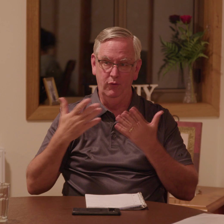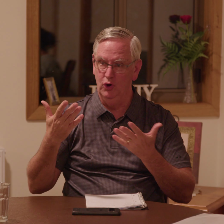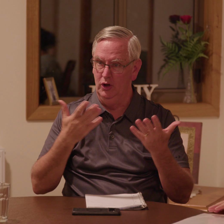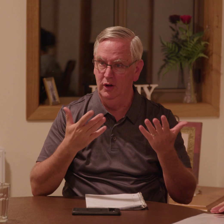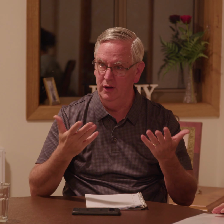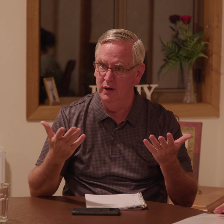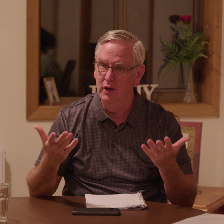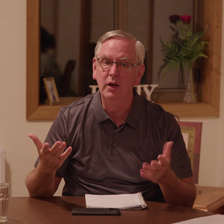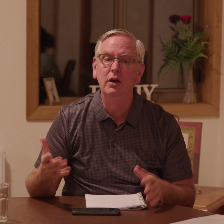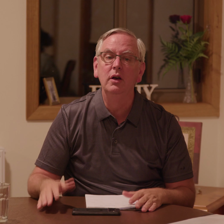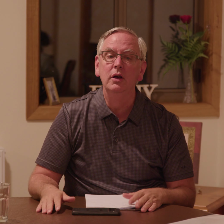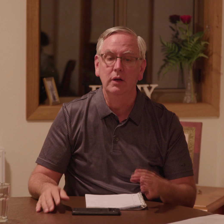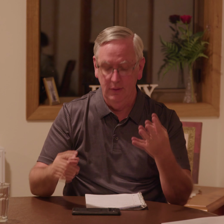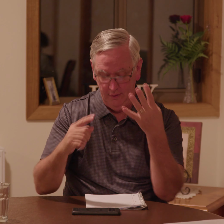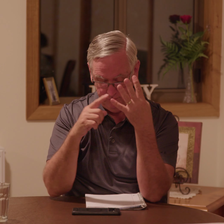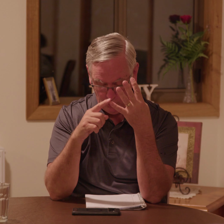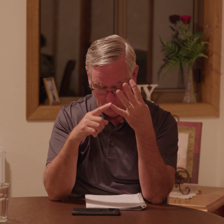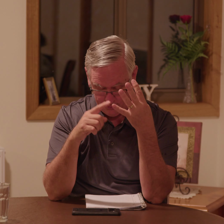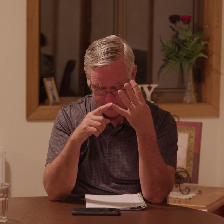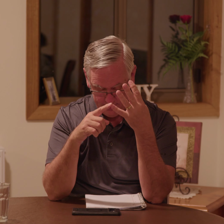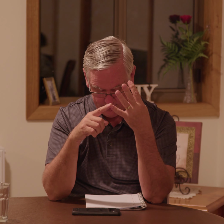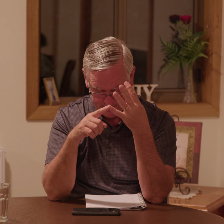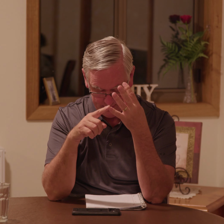what spot on the body? Where is the sign?